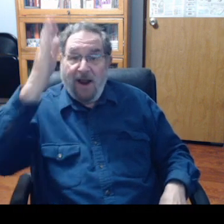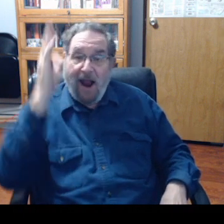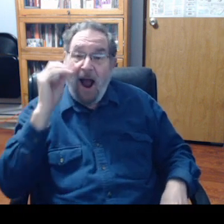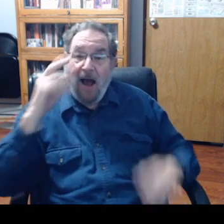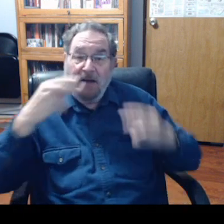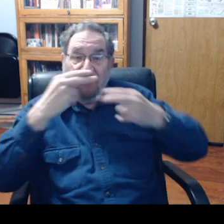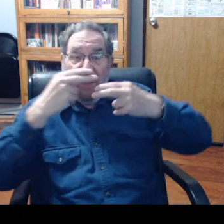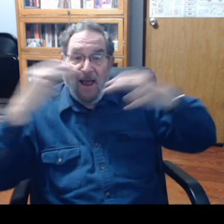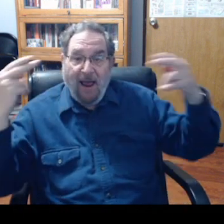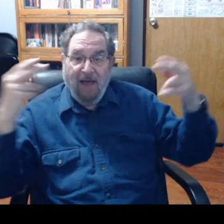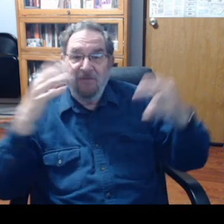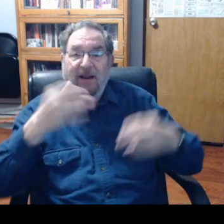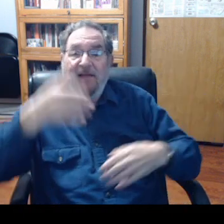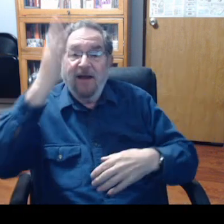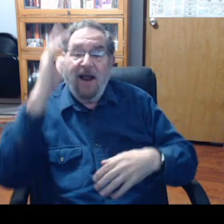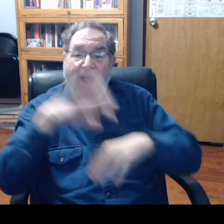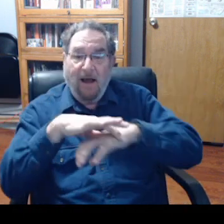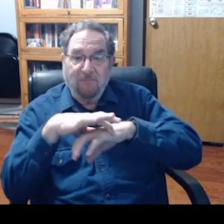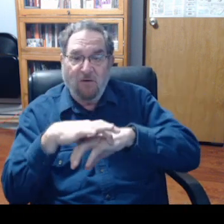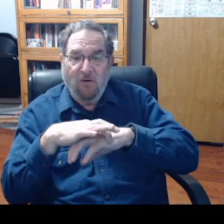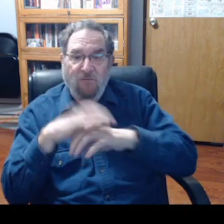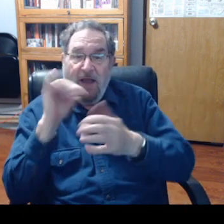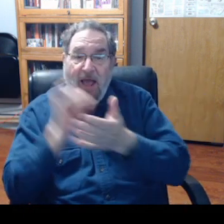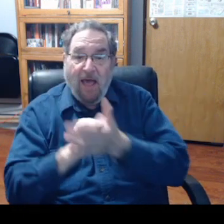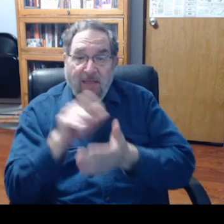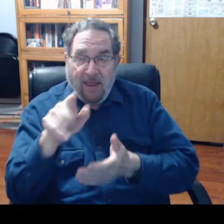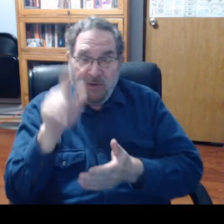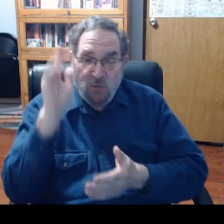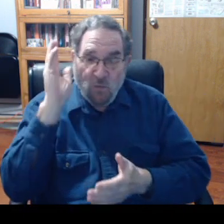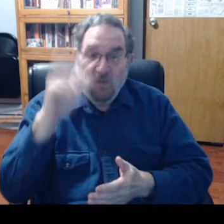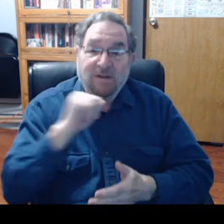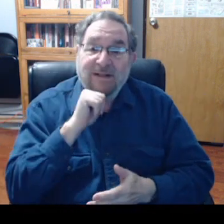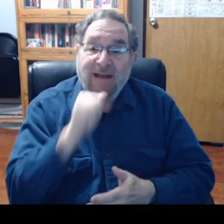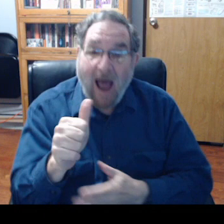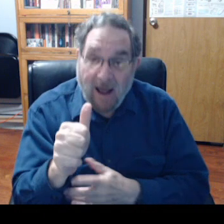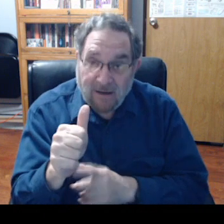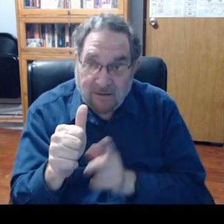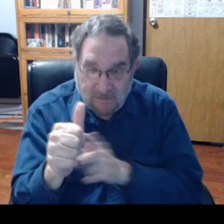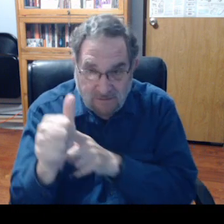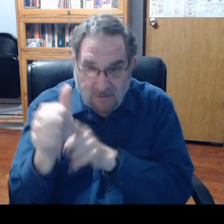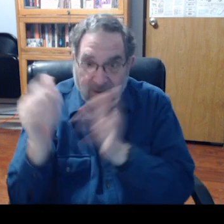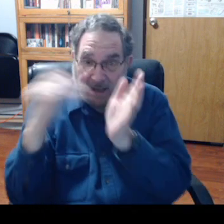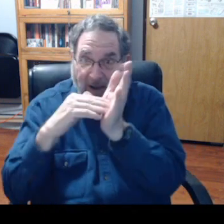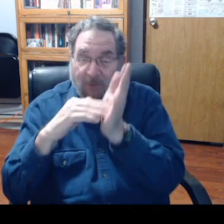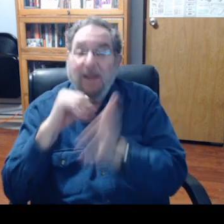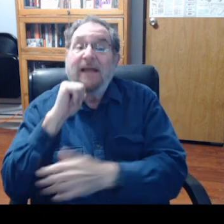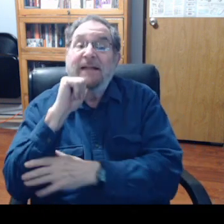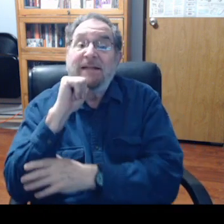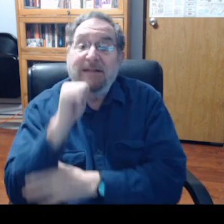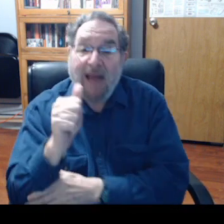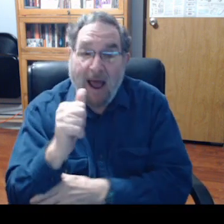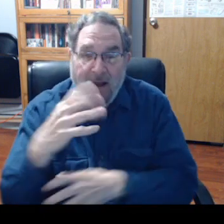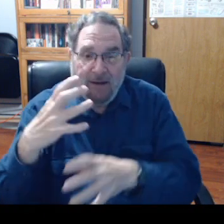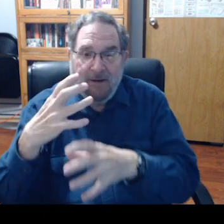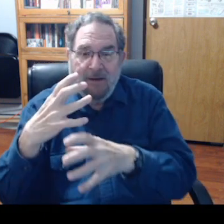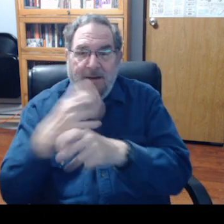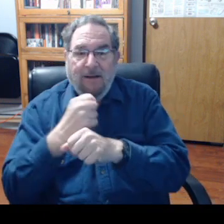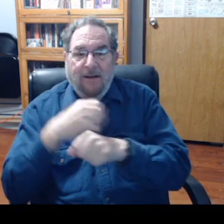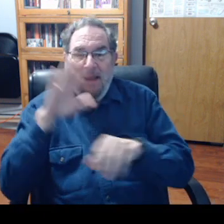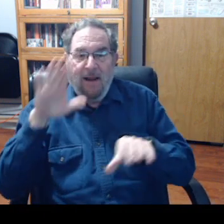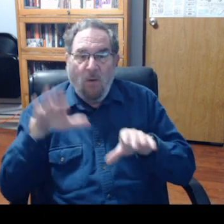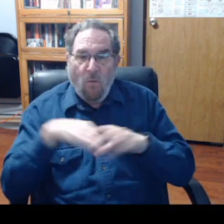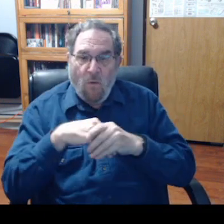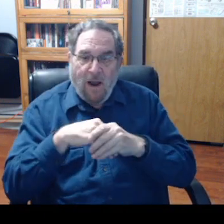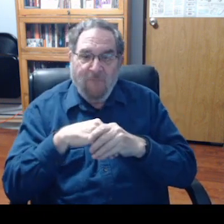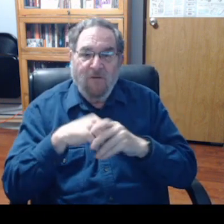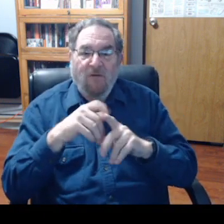the God of heaven and the God of earth, that you will not, I mean, not